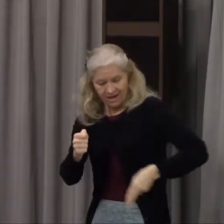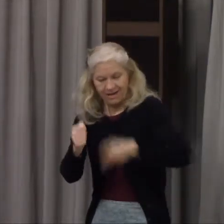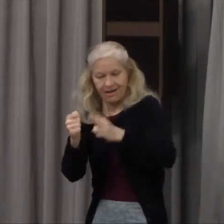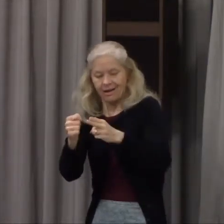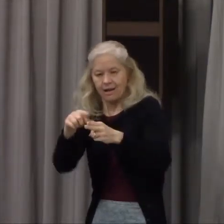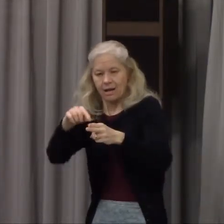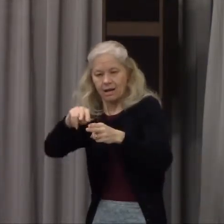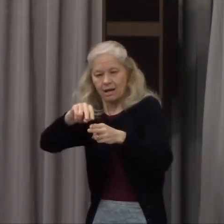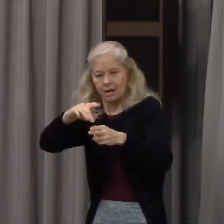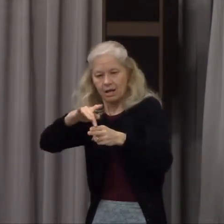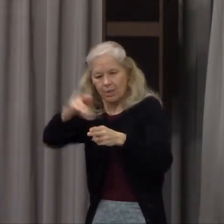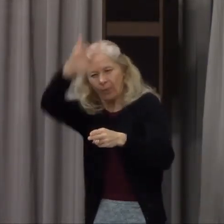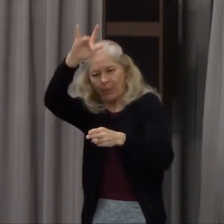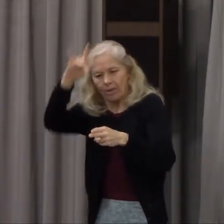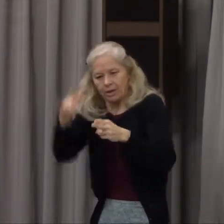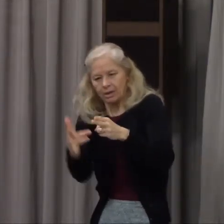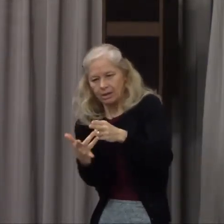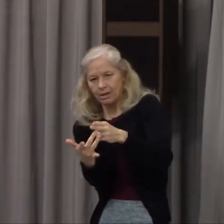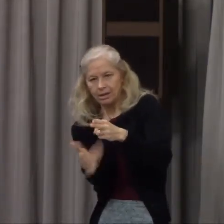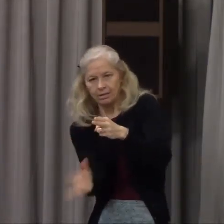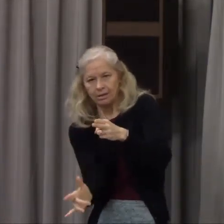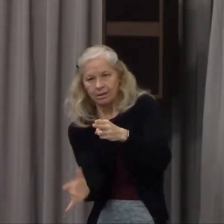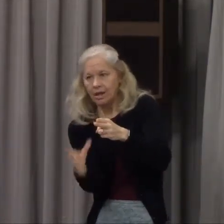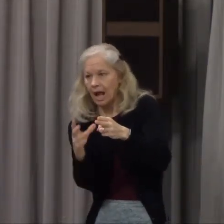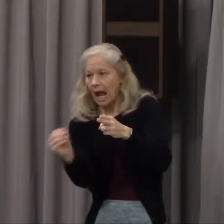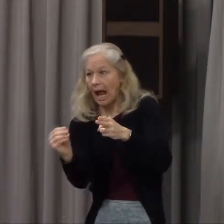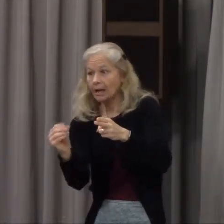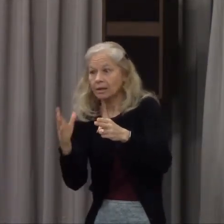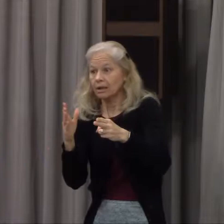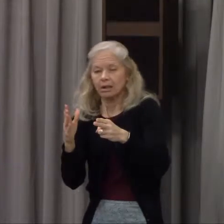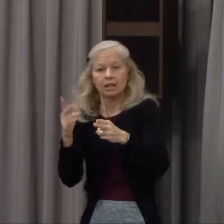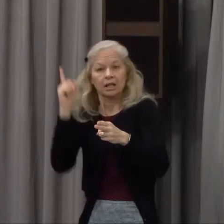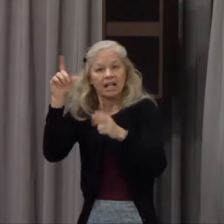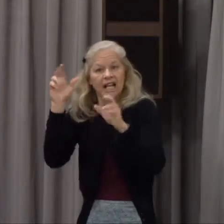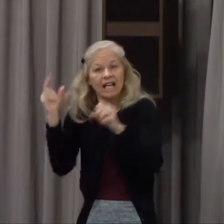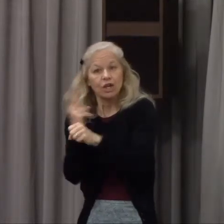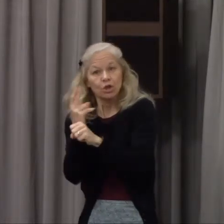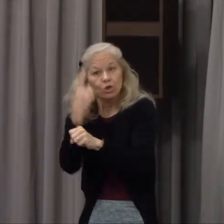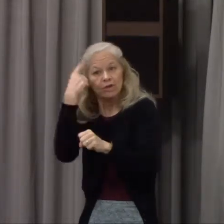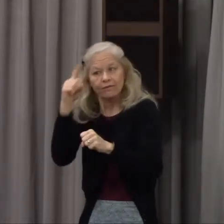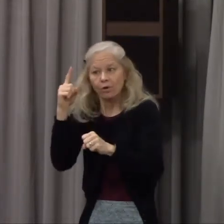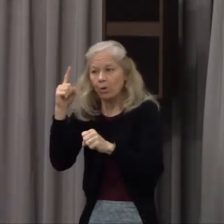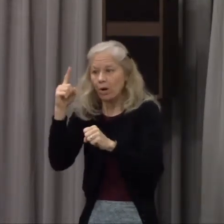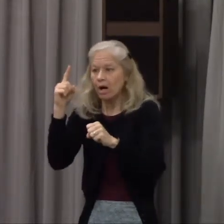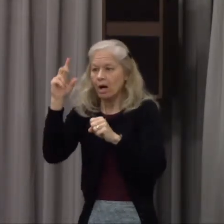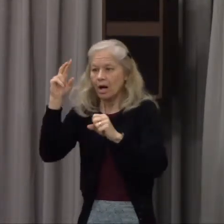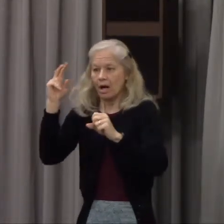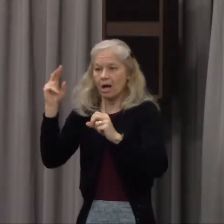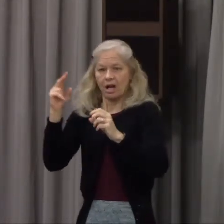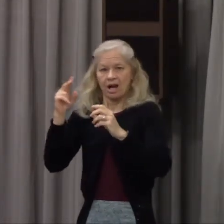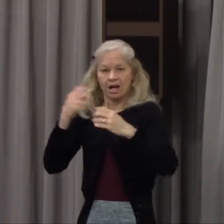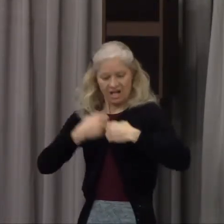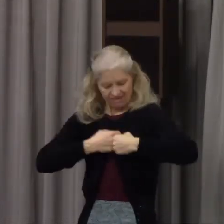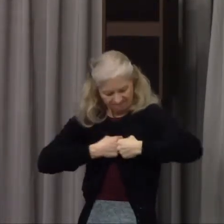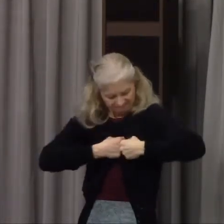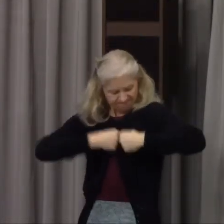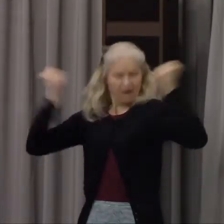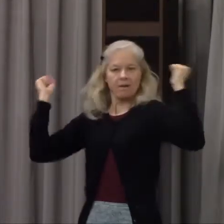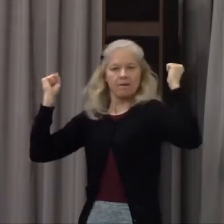Neither is there any creature that is not manifest in his sight, but all things are naked and open unto the eyes of him with